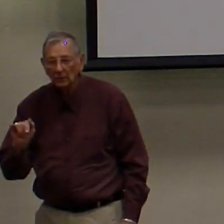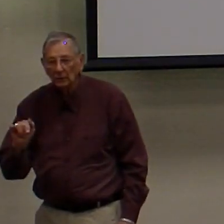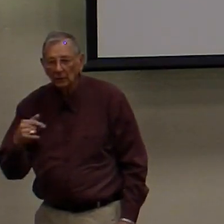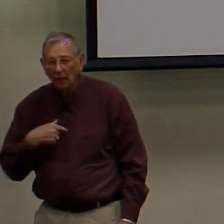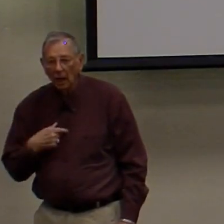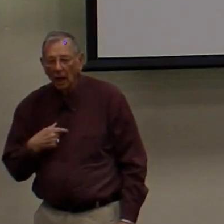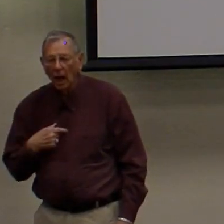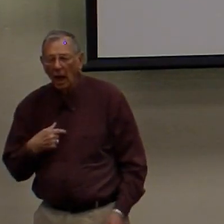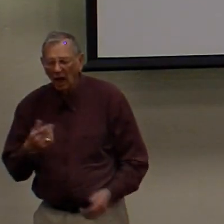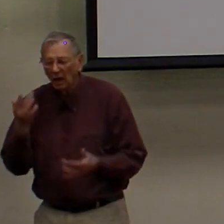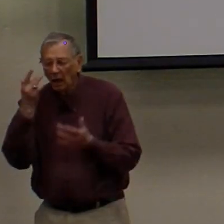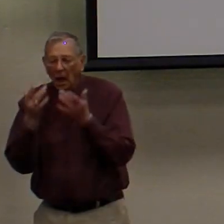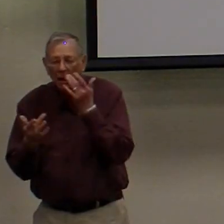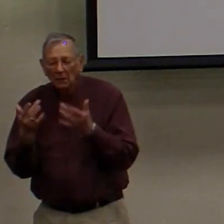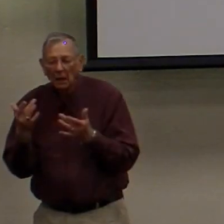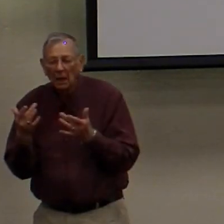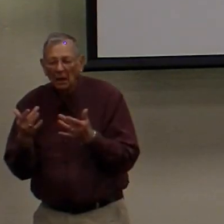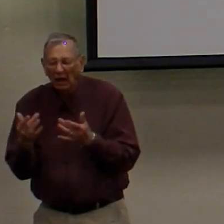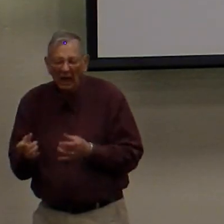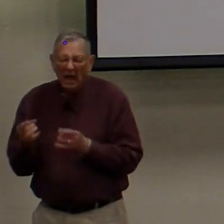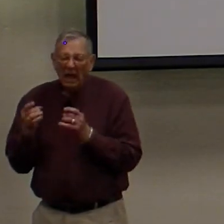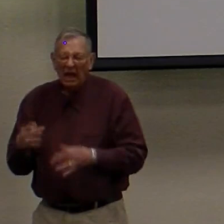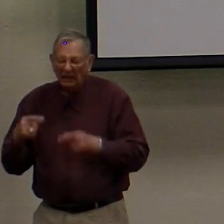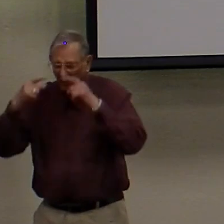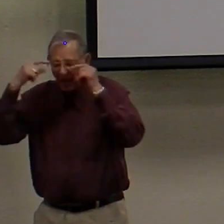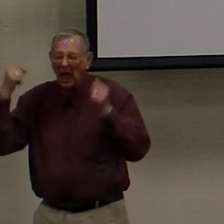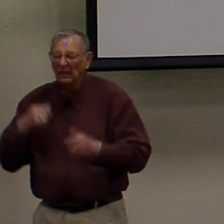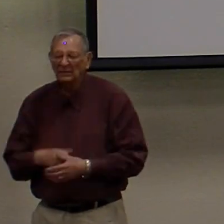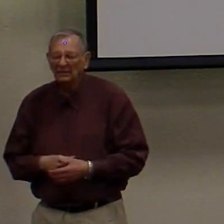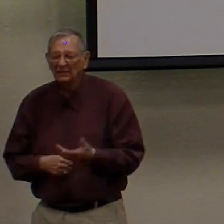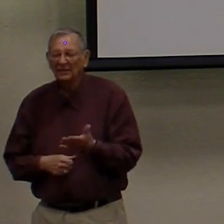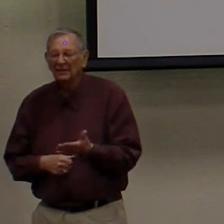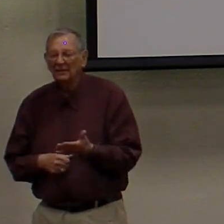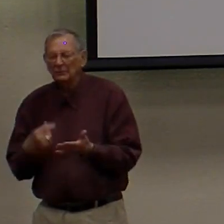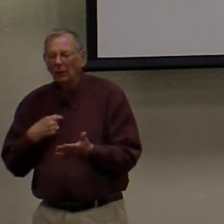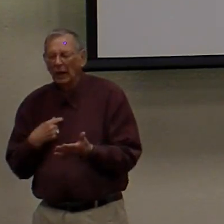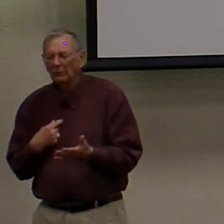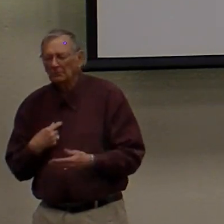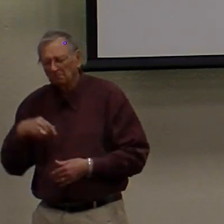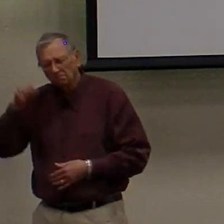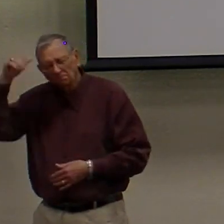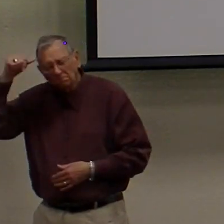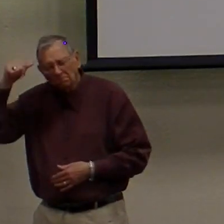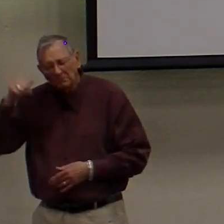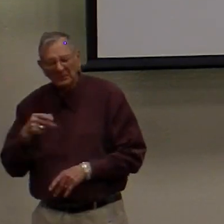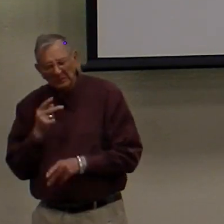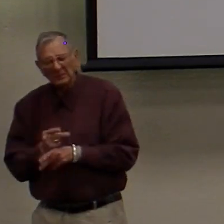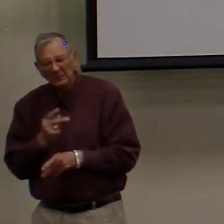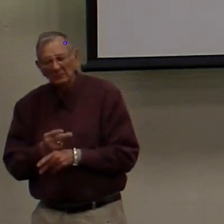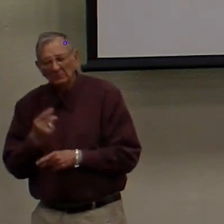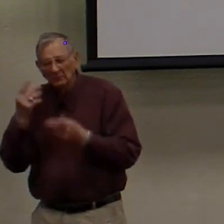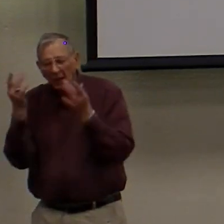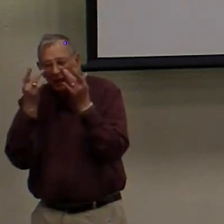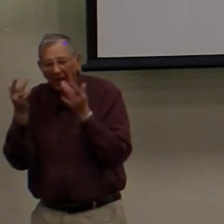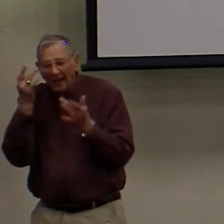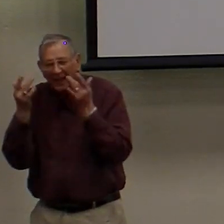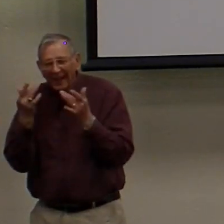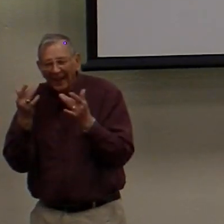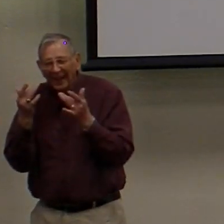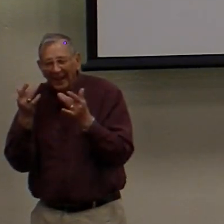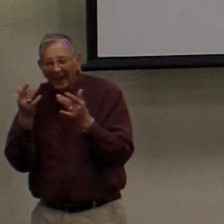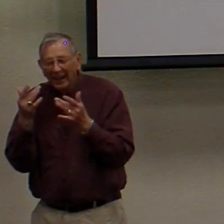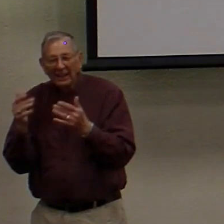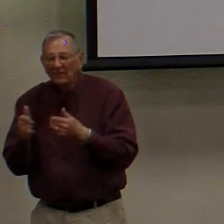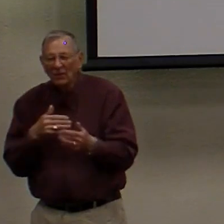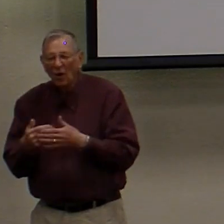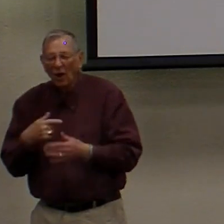wore contacts and I hated glasses. And so I was stubborn enough to just keep wearing the contacts,